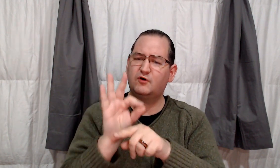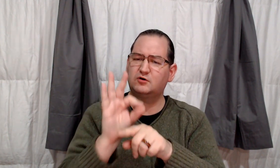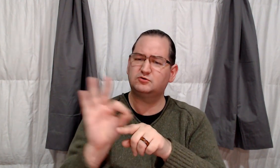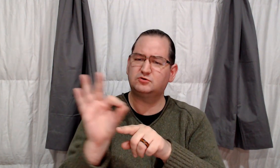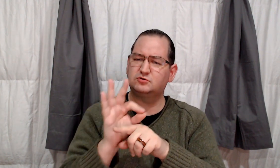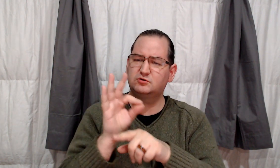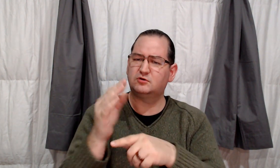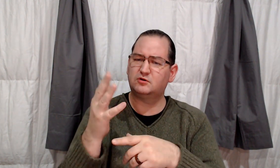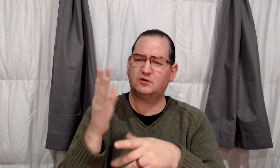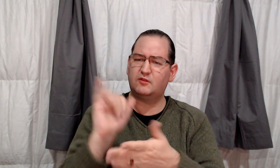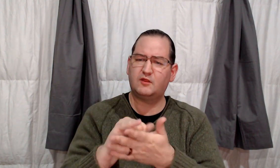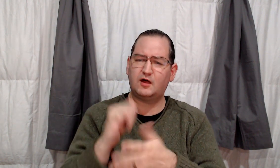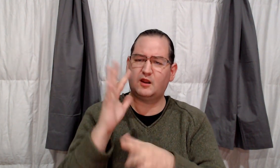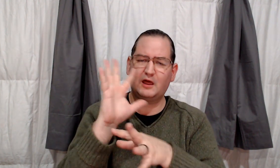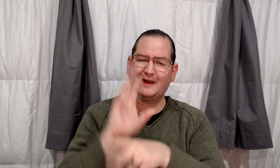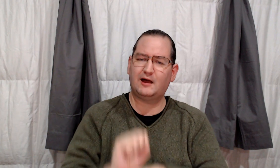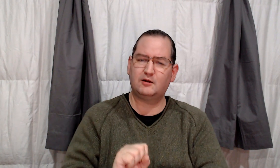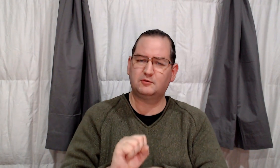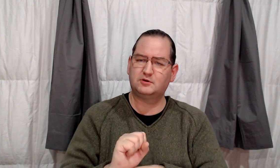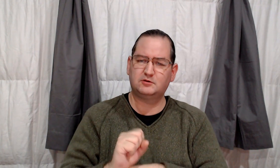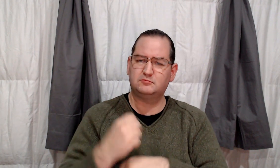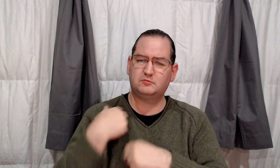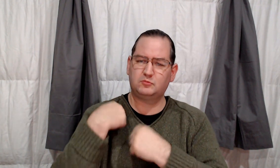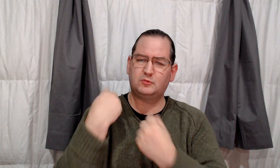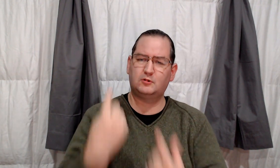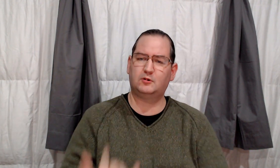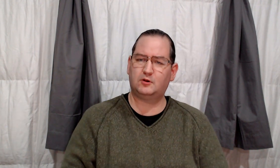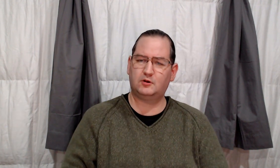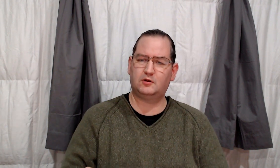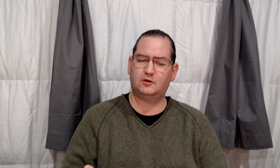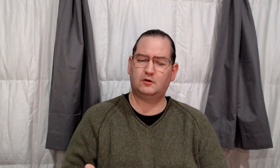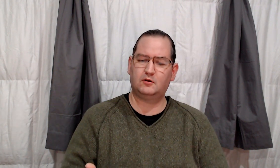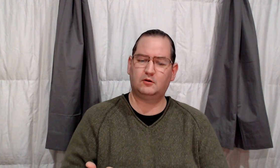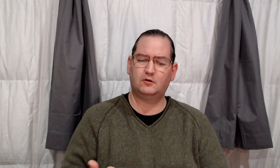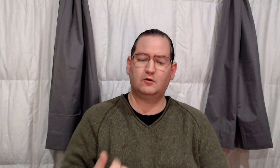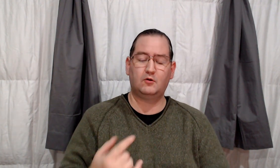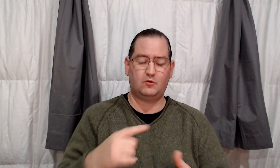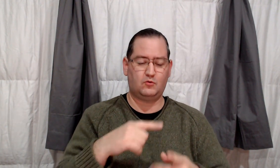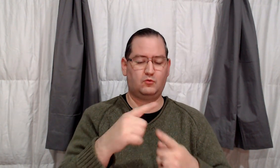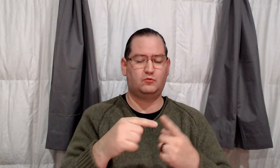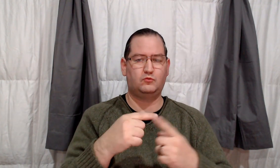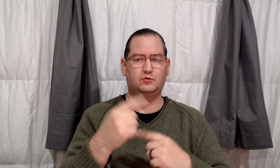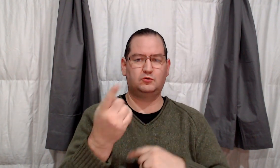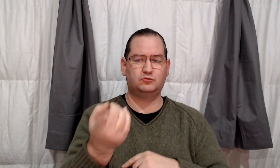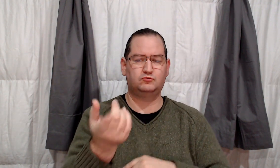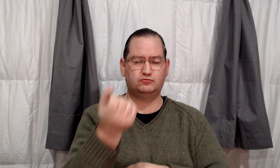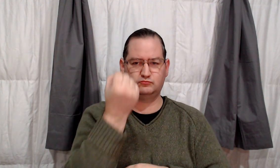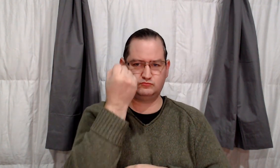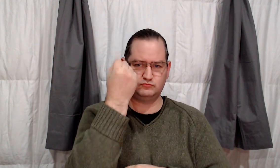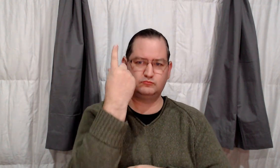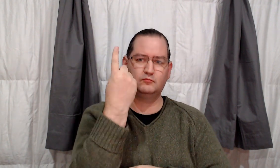When you fully understand the reason why you've been smoking, what that part has been trying to achieve for